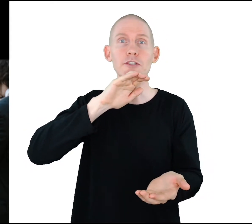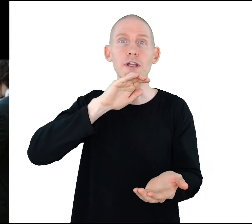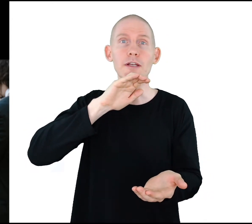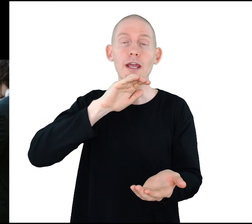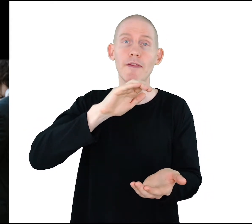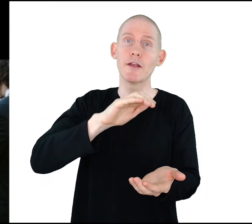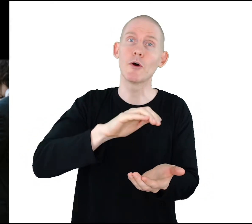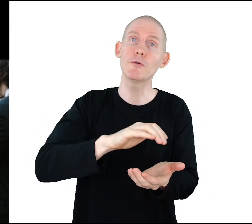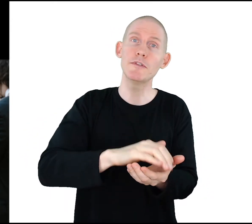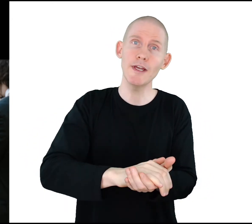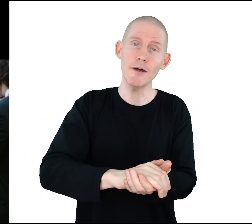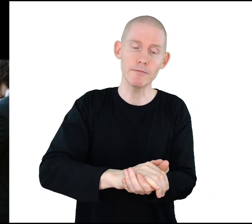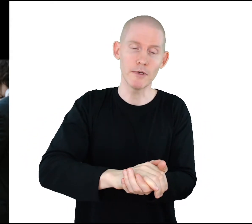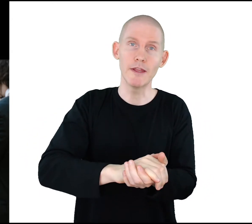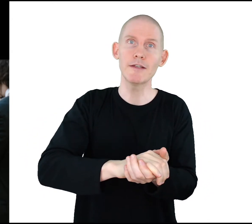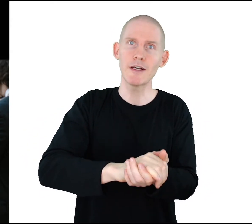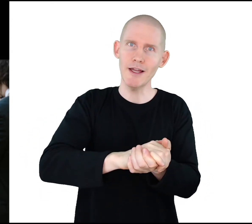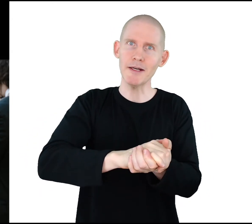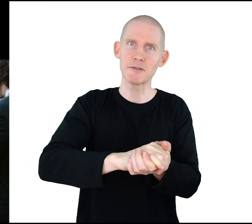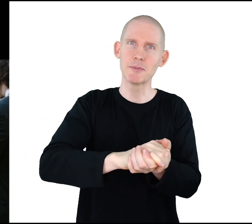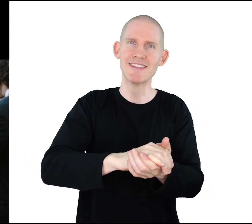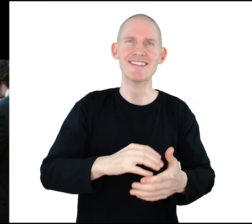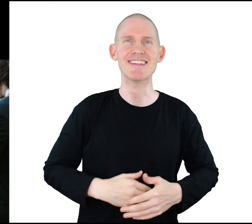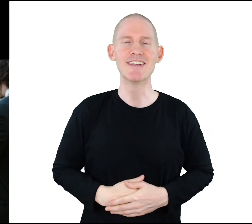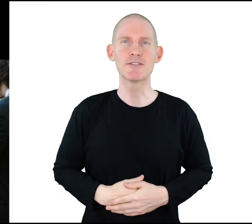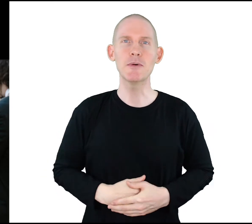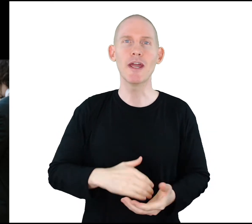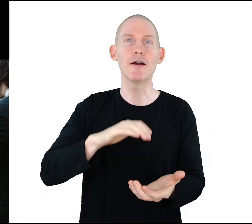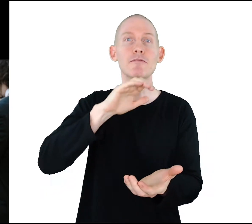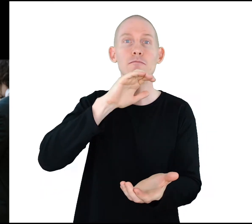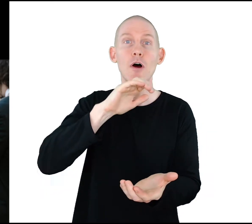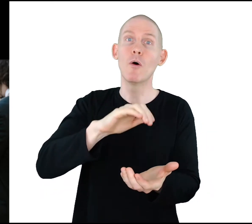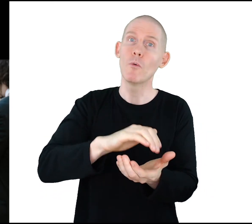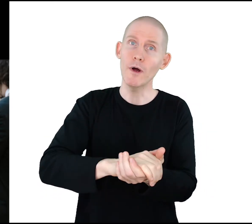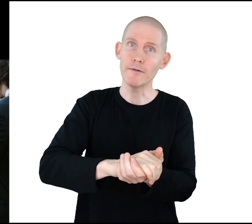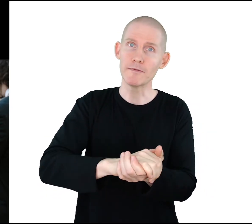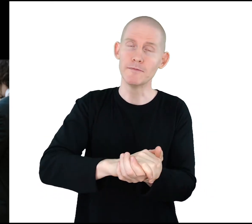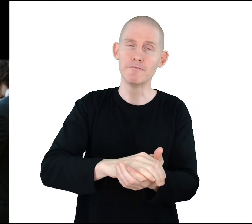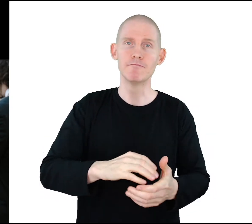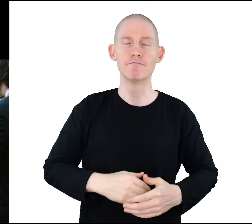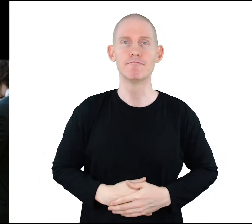chin, and then go down, and then clasp. So we have wife.